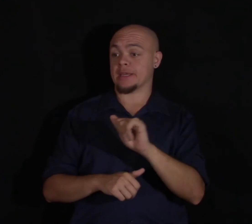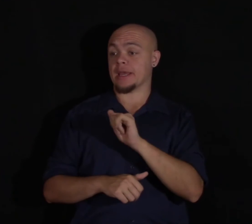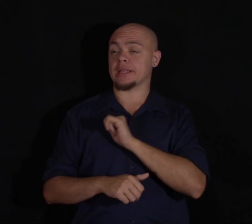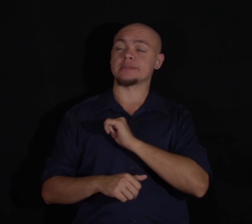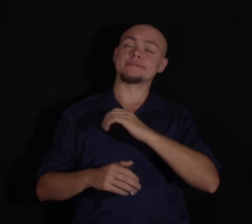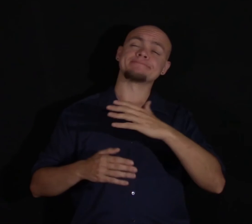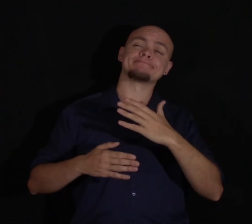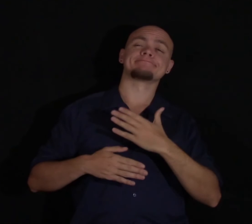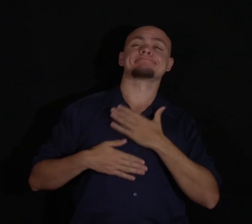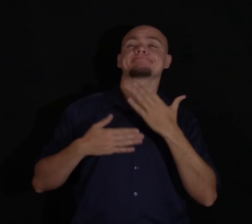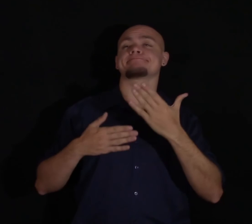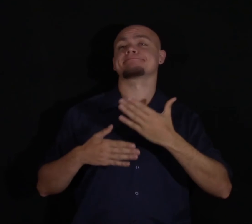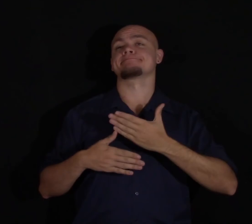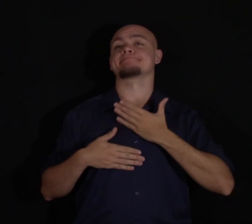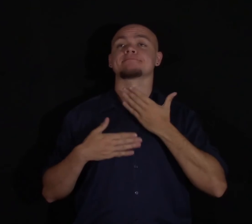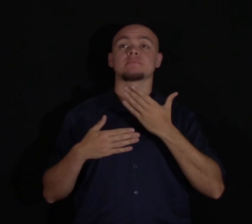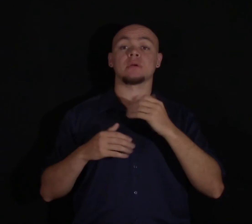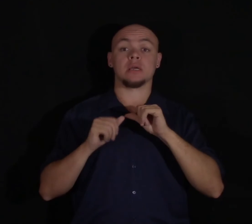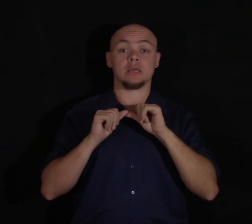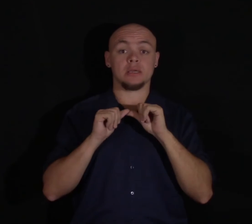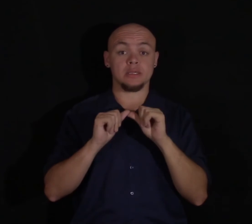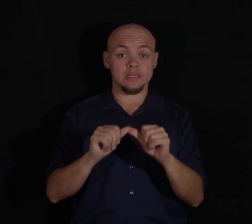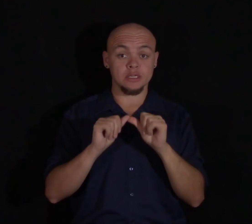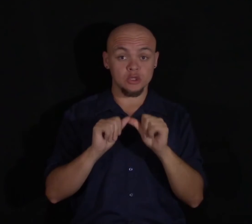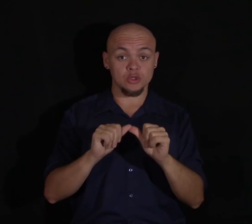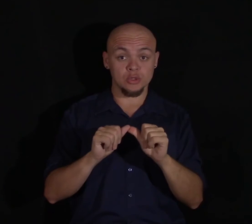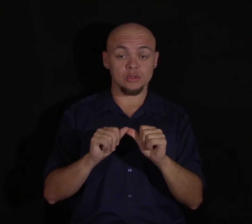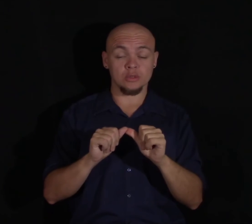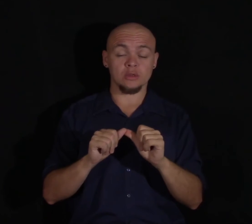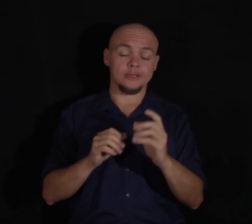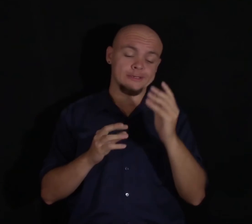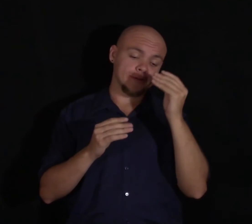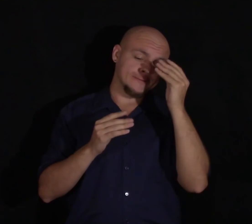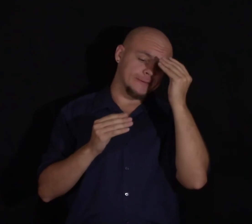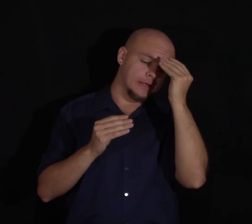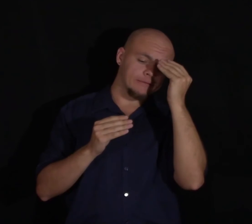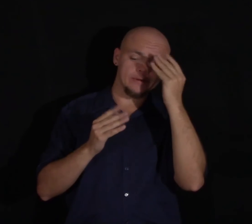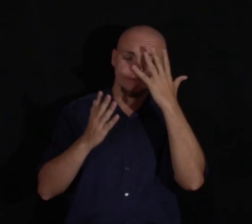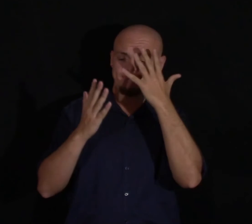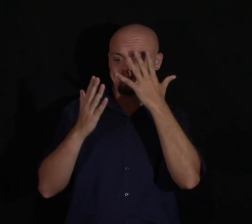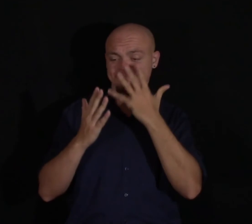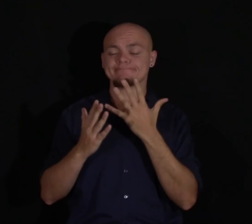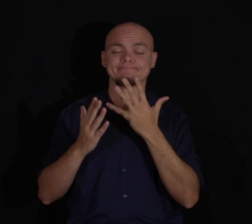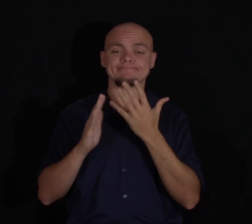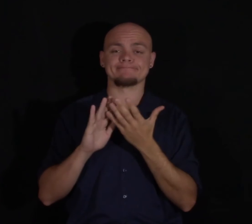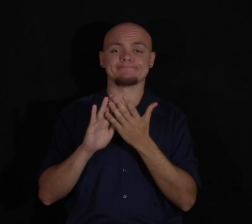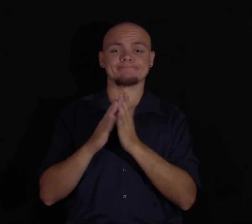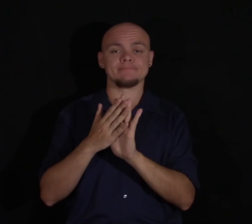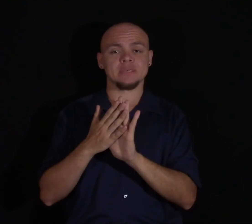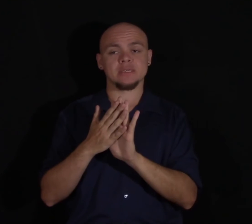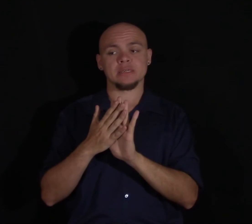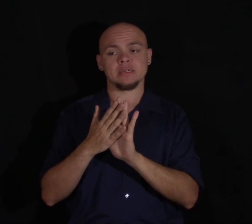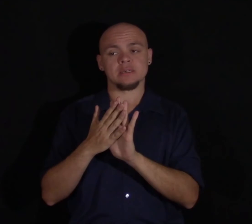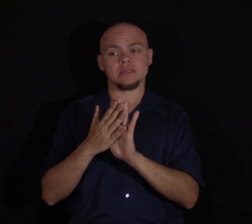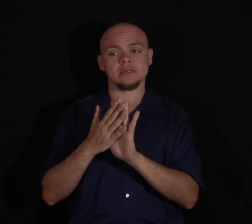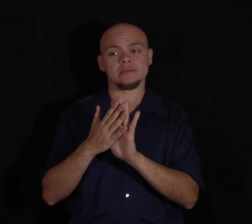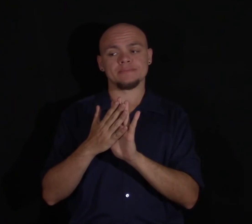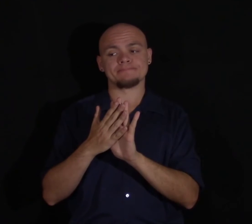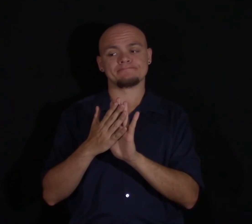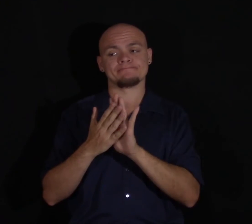but as he continued, thoughtfulness and sadness succeeded. At length, laying aside the instrument,